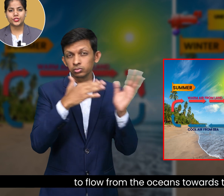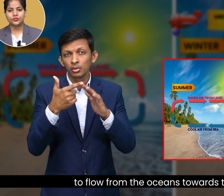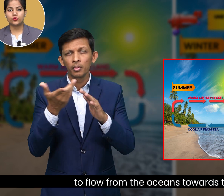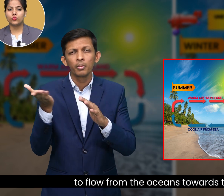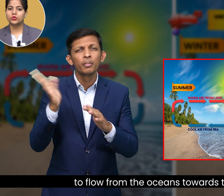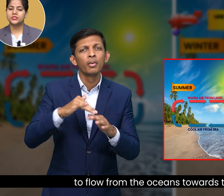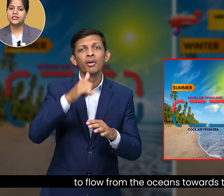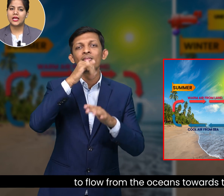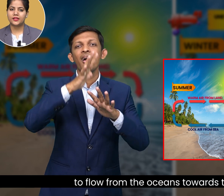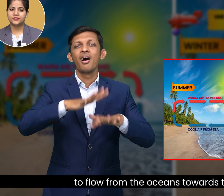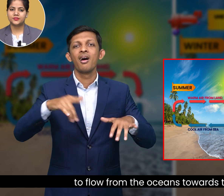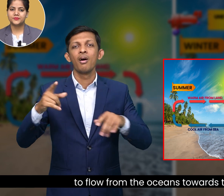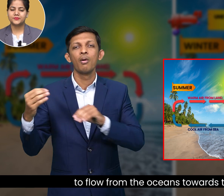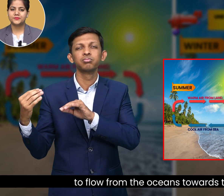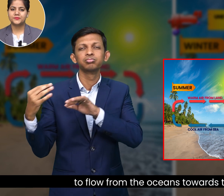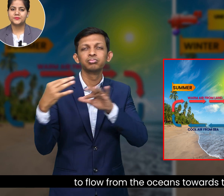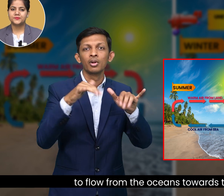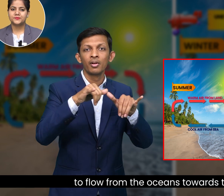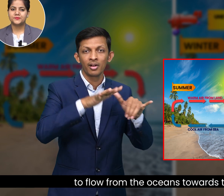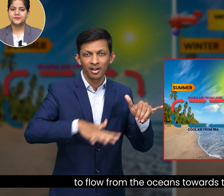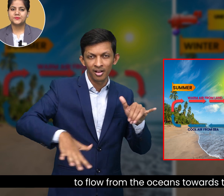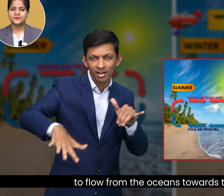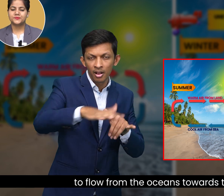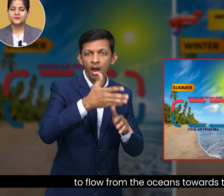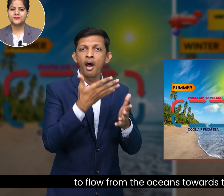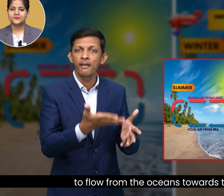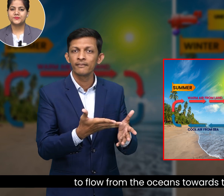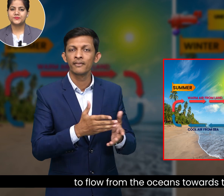the ocean towards the land.